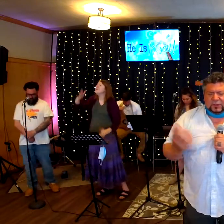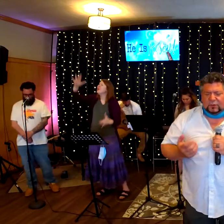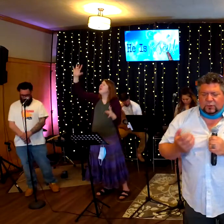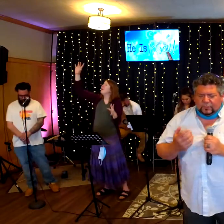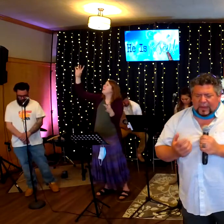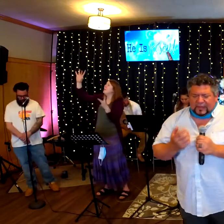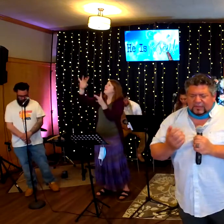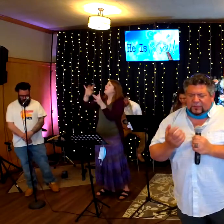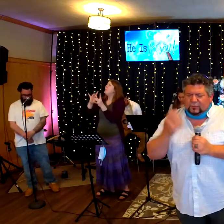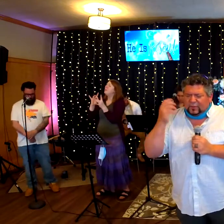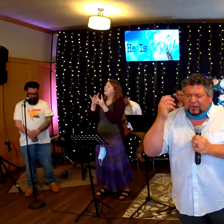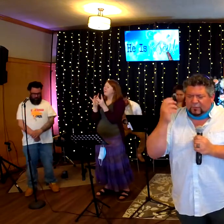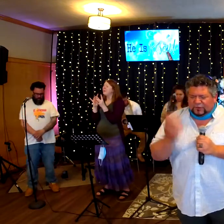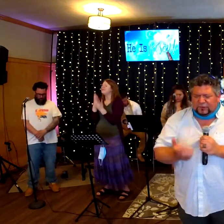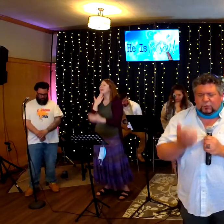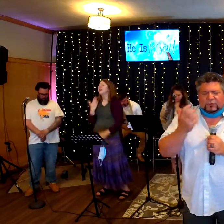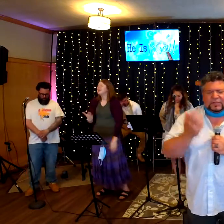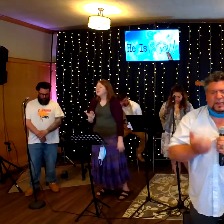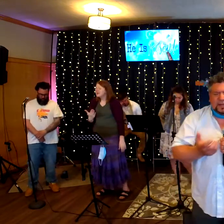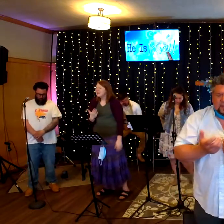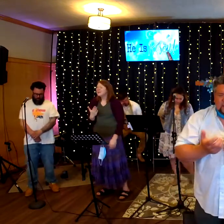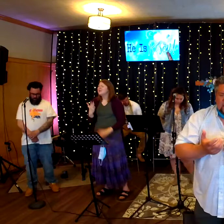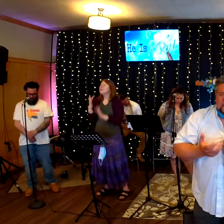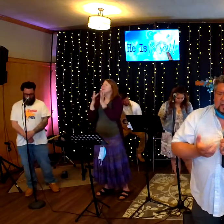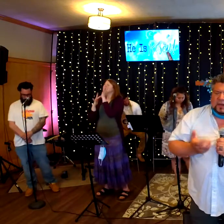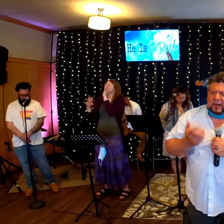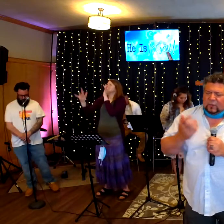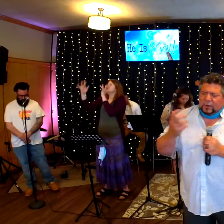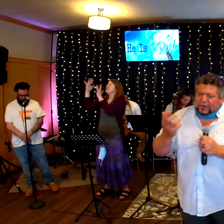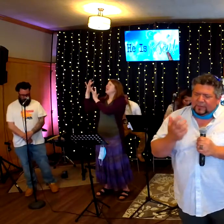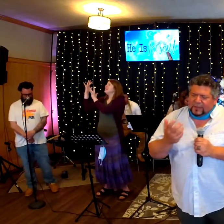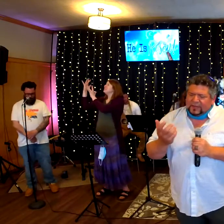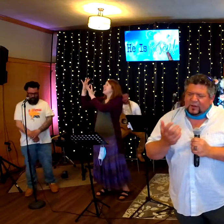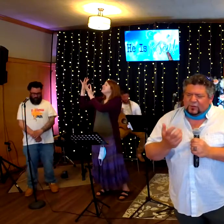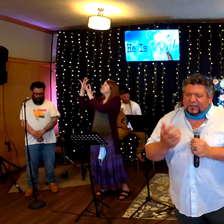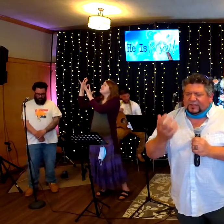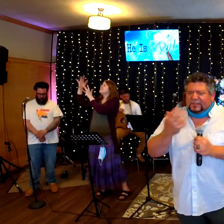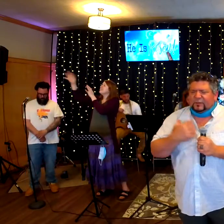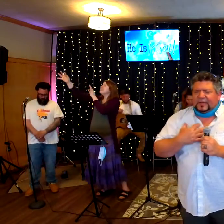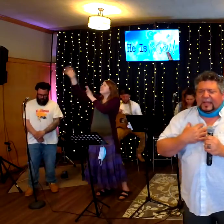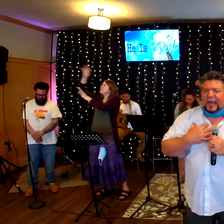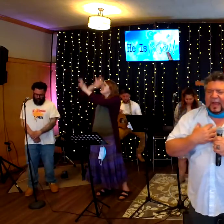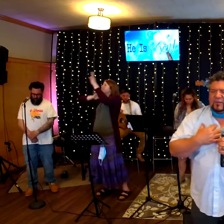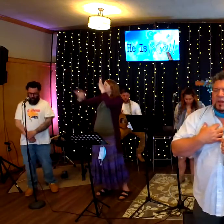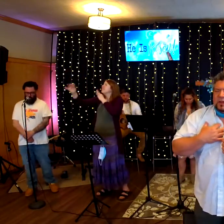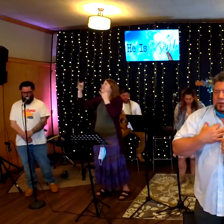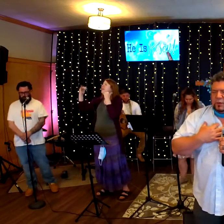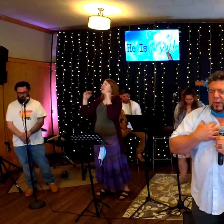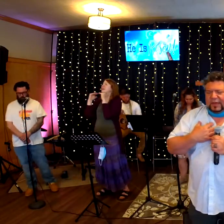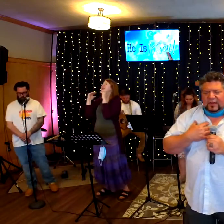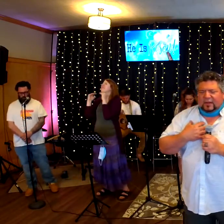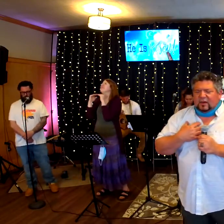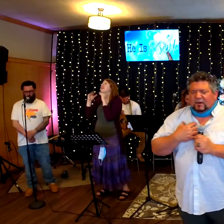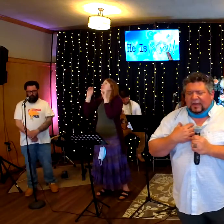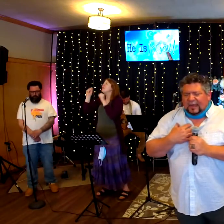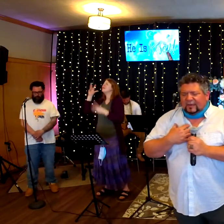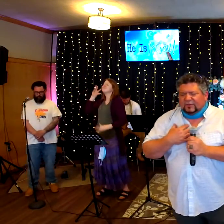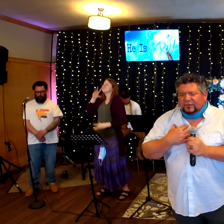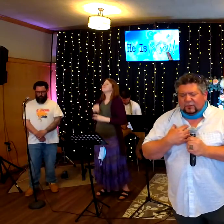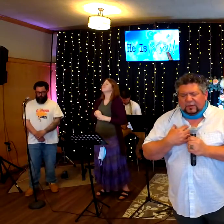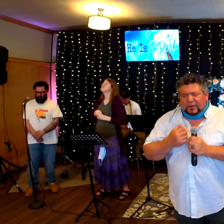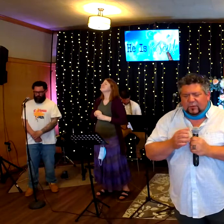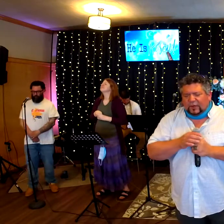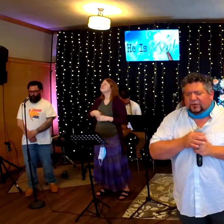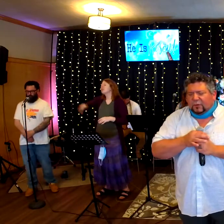gaps us to you, back to you. It restores Eden. Where we can be in your presence and we can have you in our